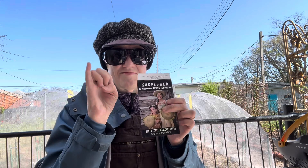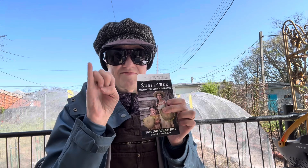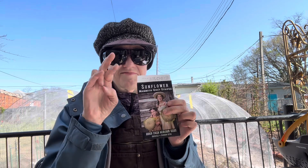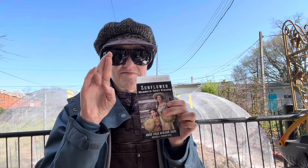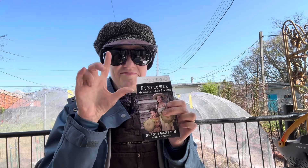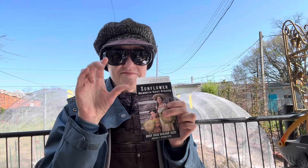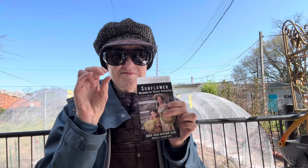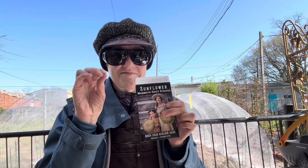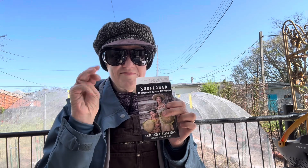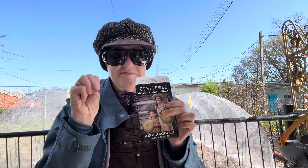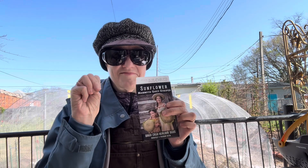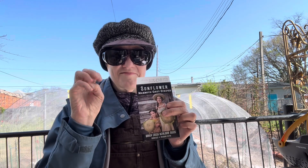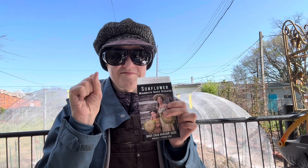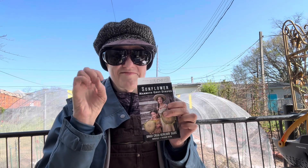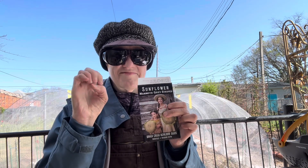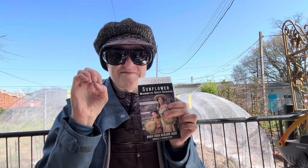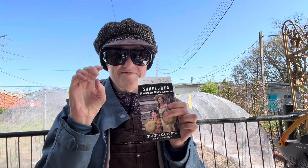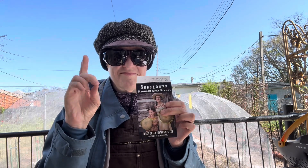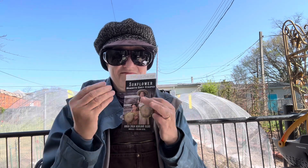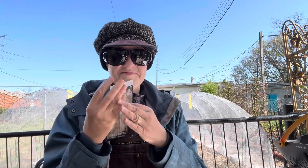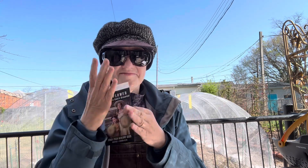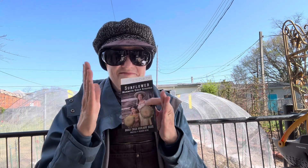popular with heirloom seed growers.